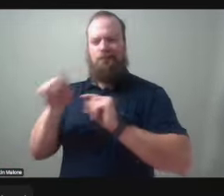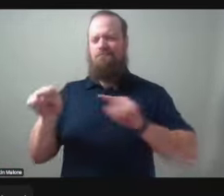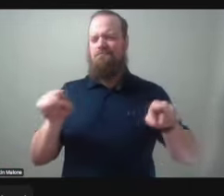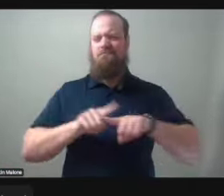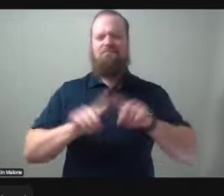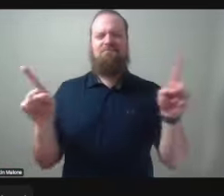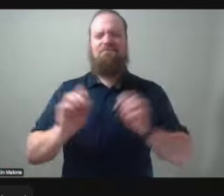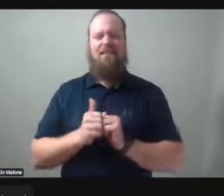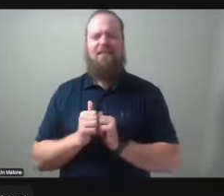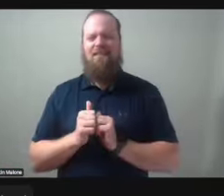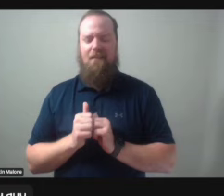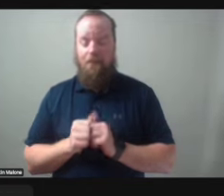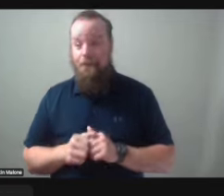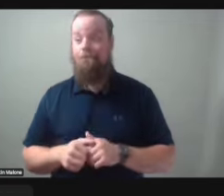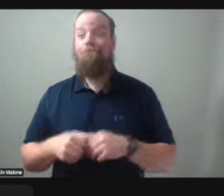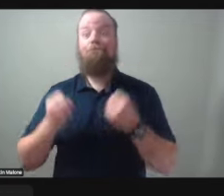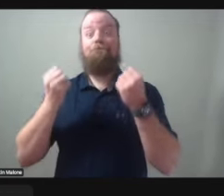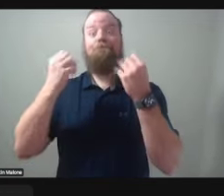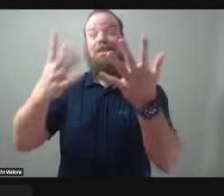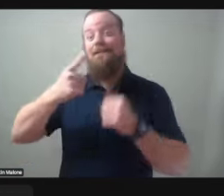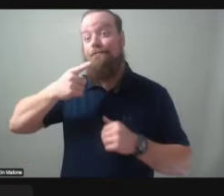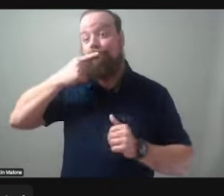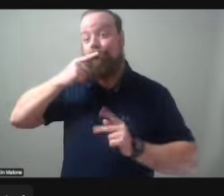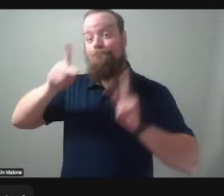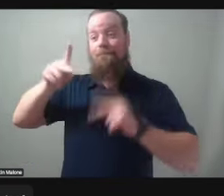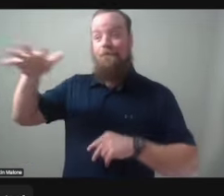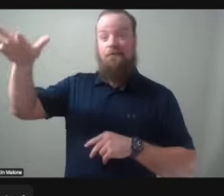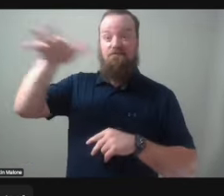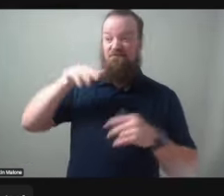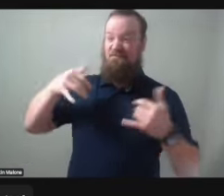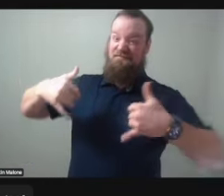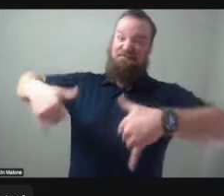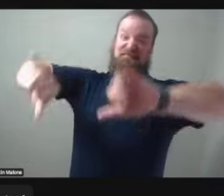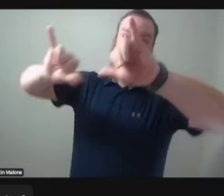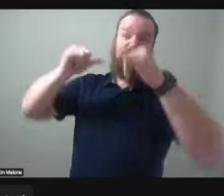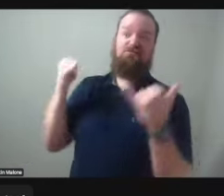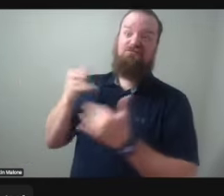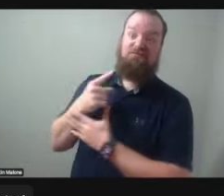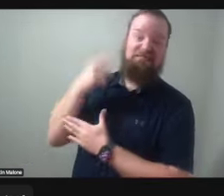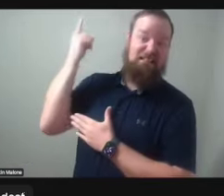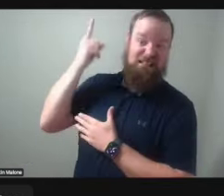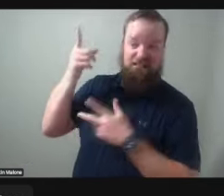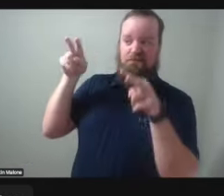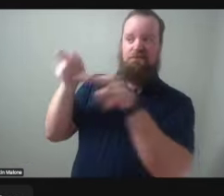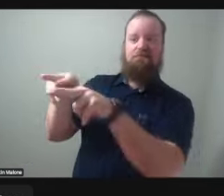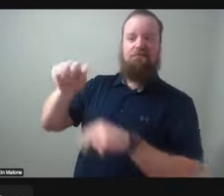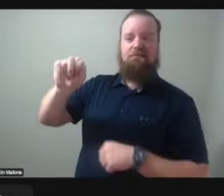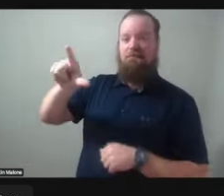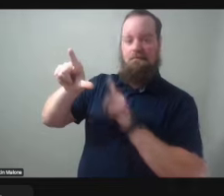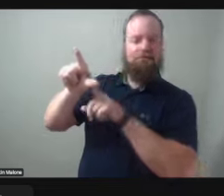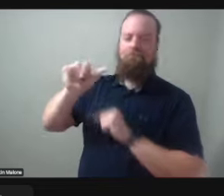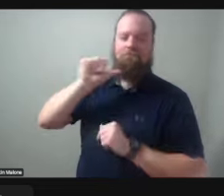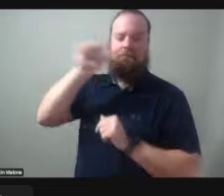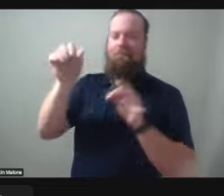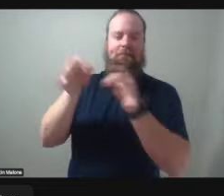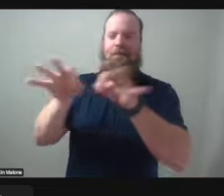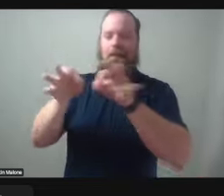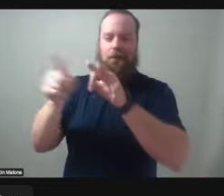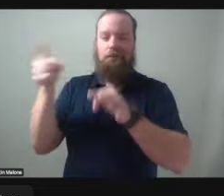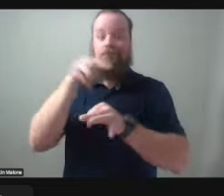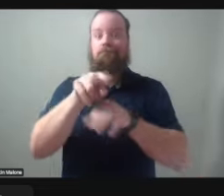It's important now that we take a look at the difference between language and communication, as they are not the same. So there is a